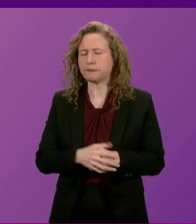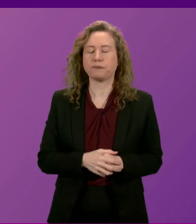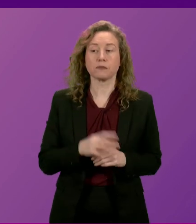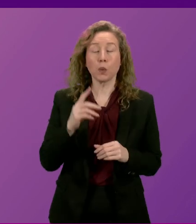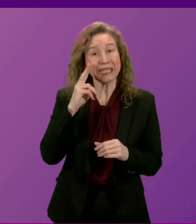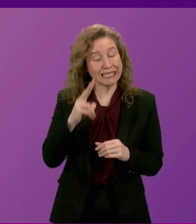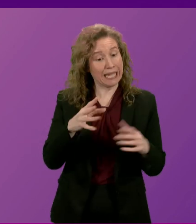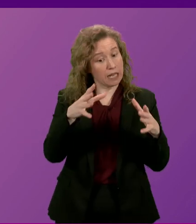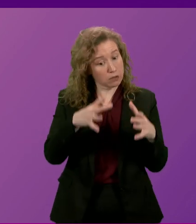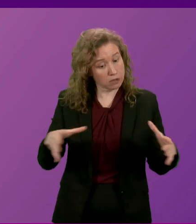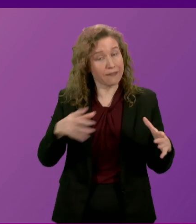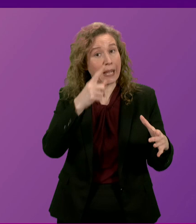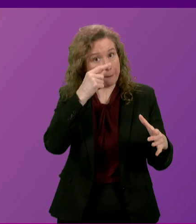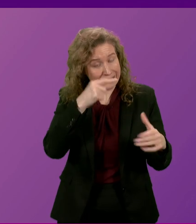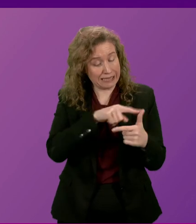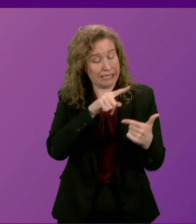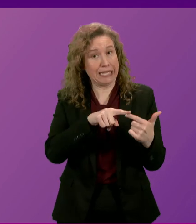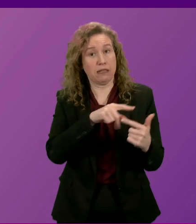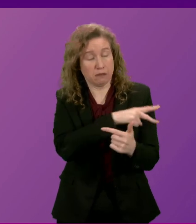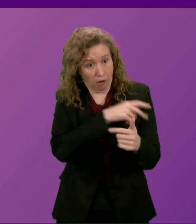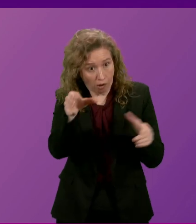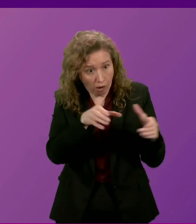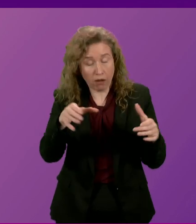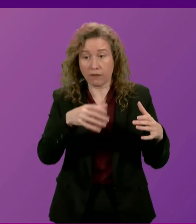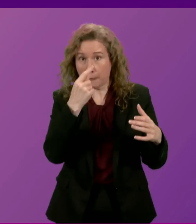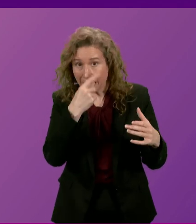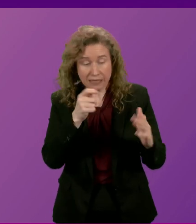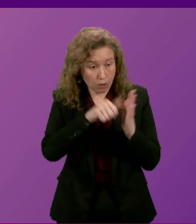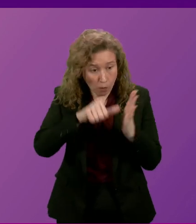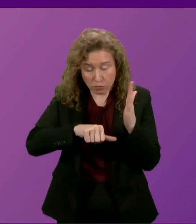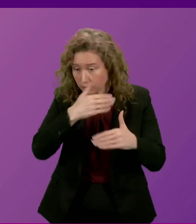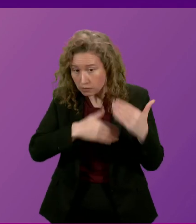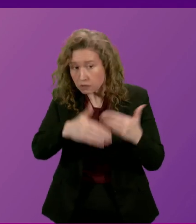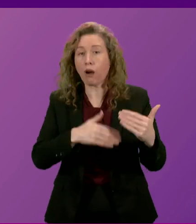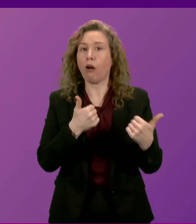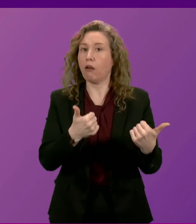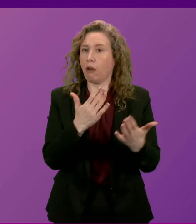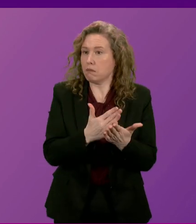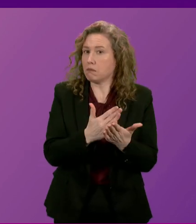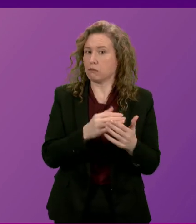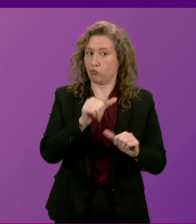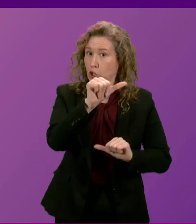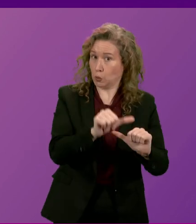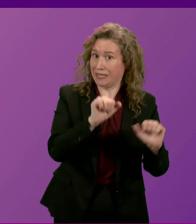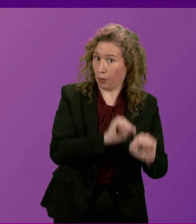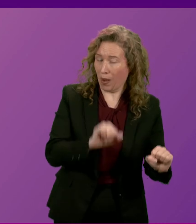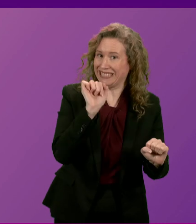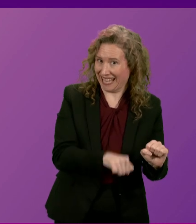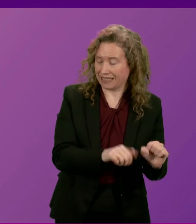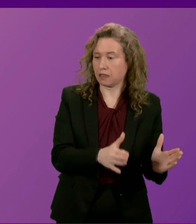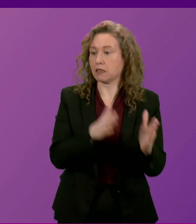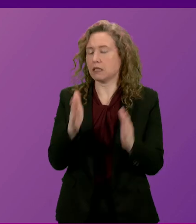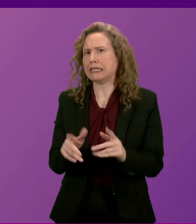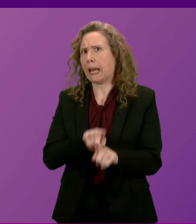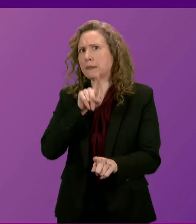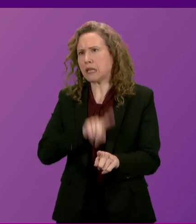the capacity and the capability of the National Health Service in impacting on those waits that Mr. Sawa puts to me. But obviously, we